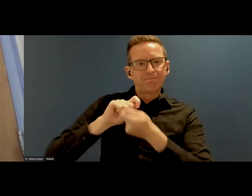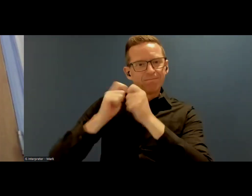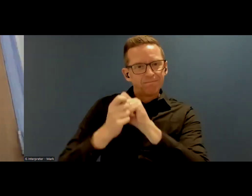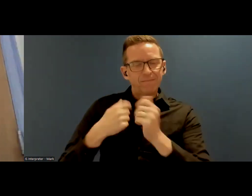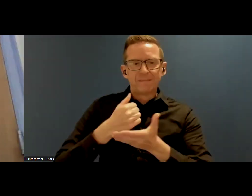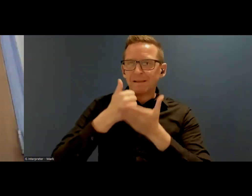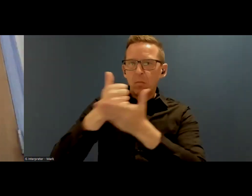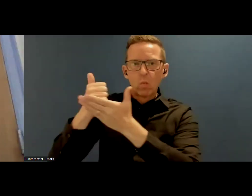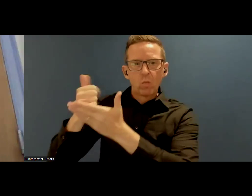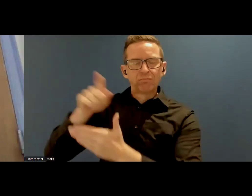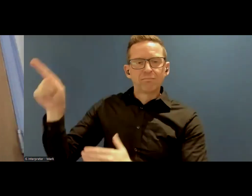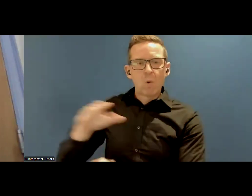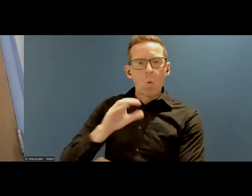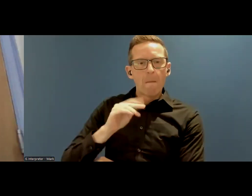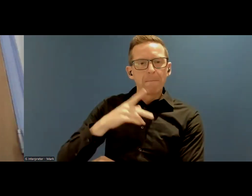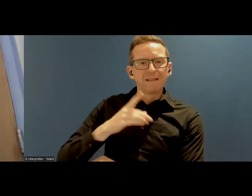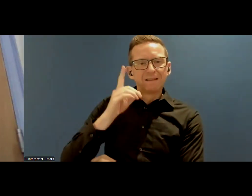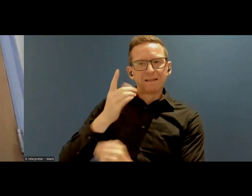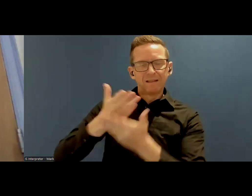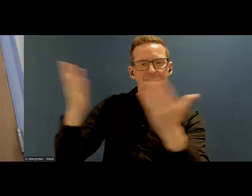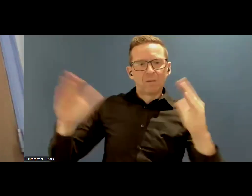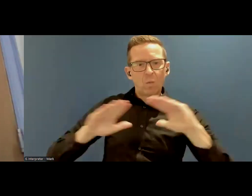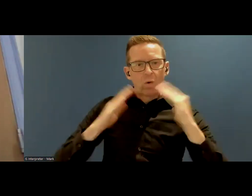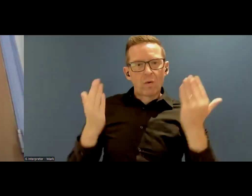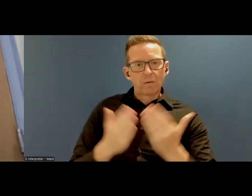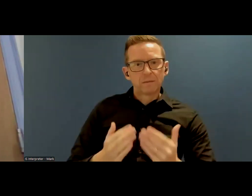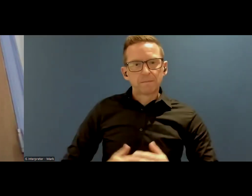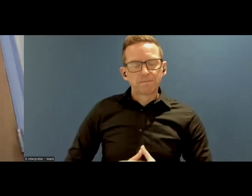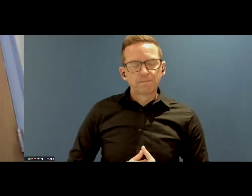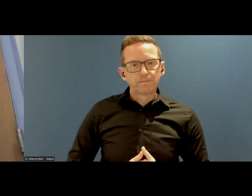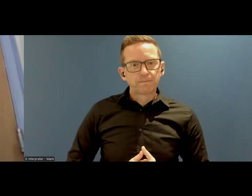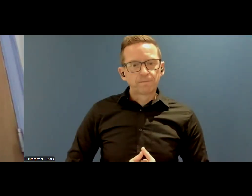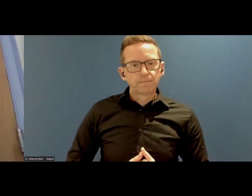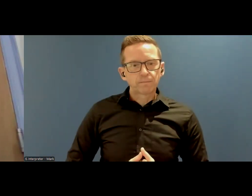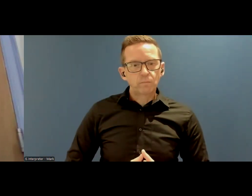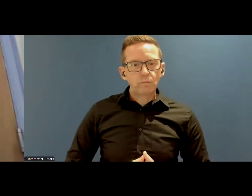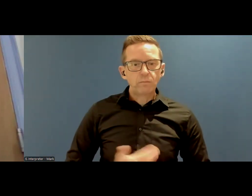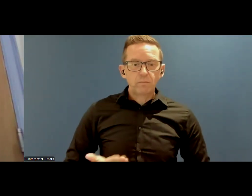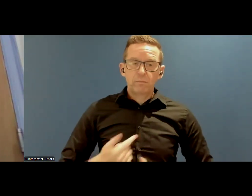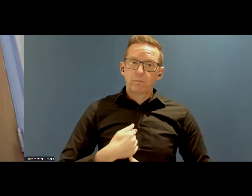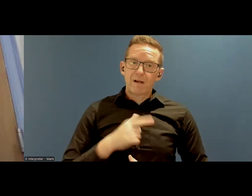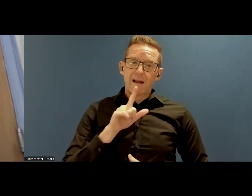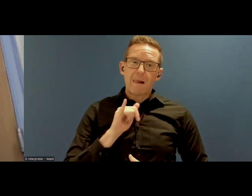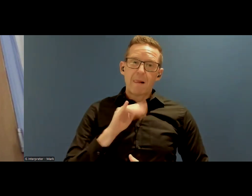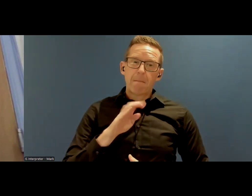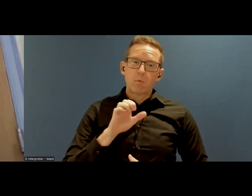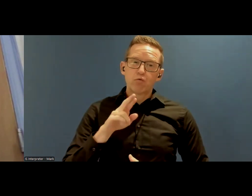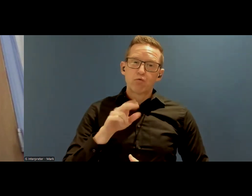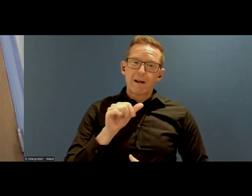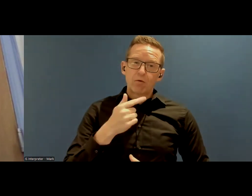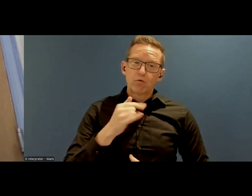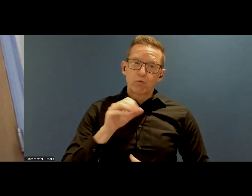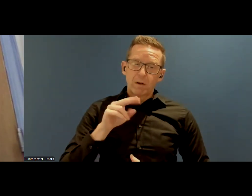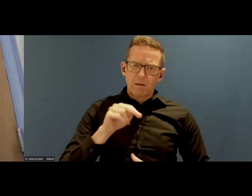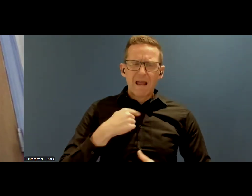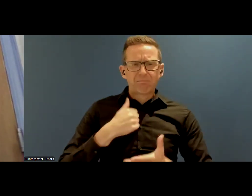elsewhere. For all these reasons, Liberation strongly supports the emphasis on international cooperation